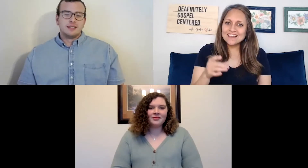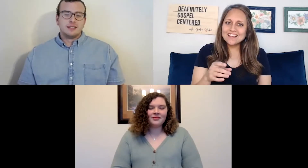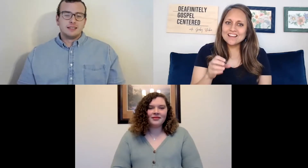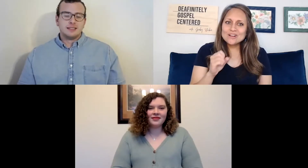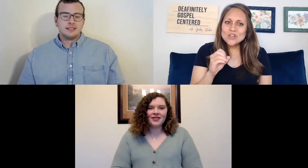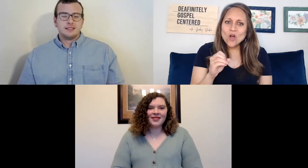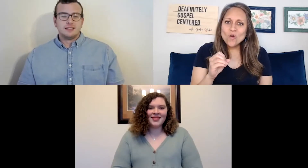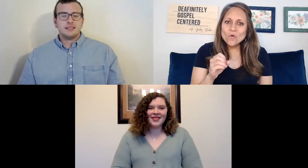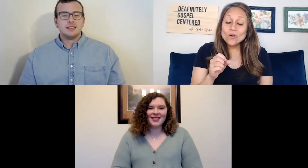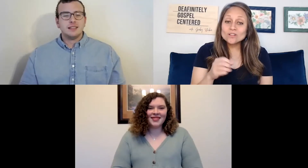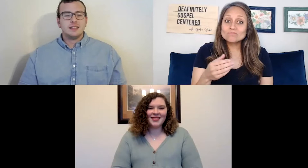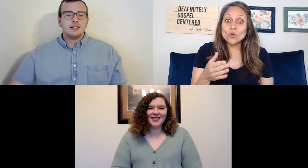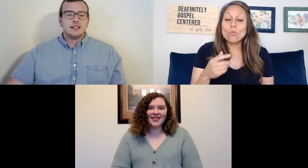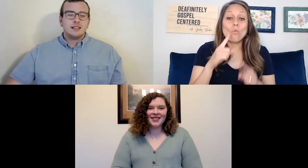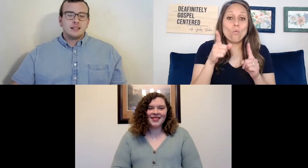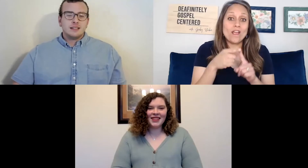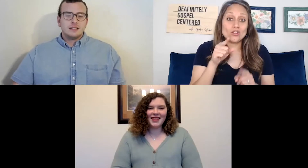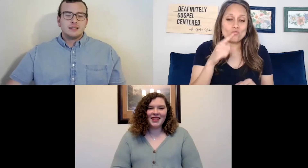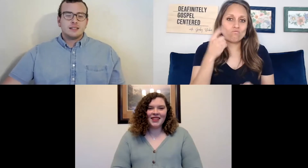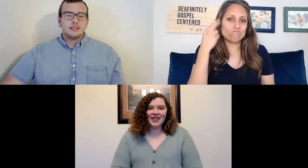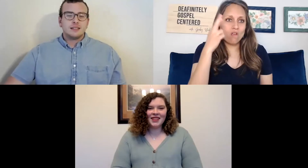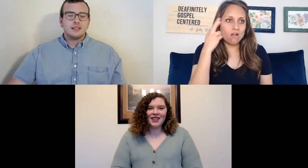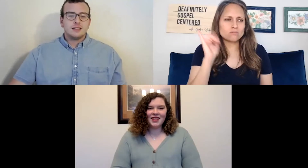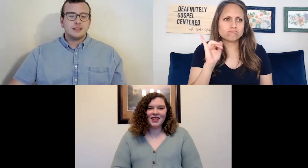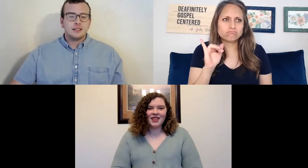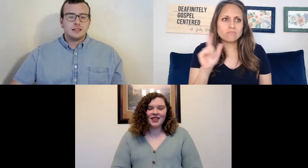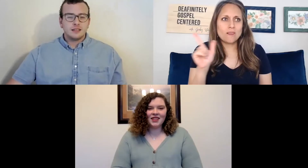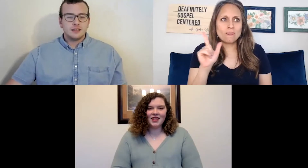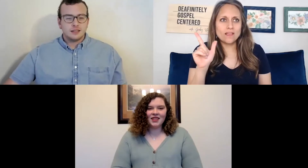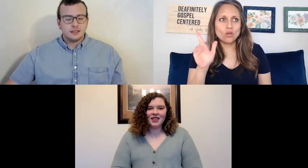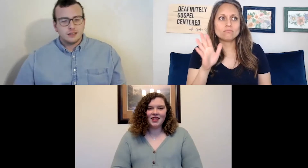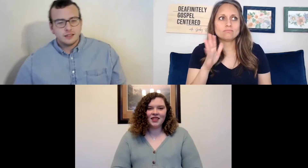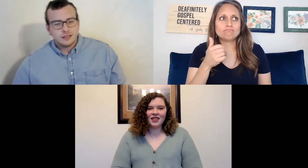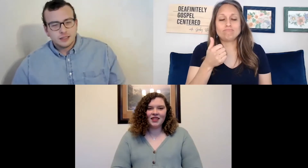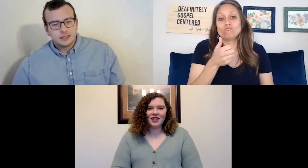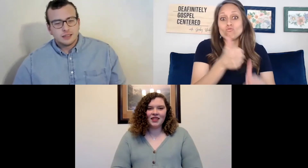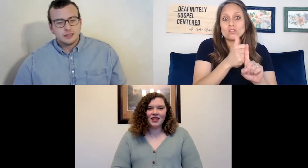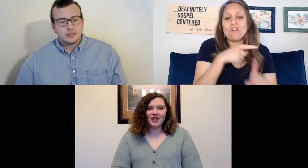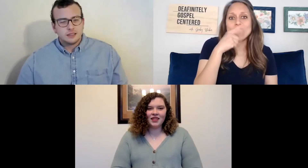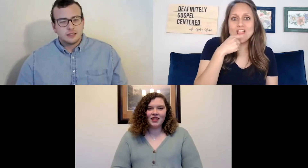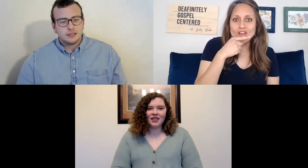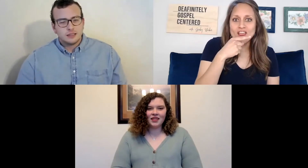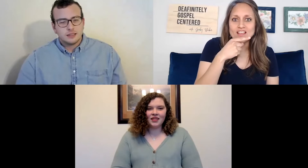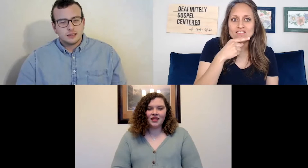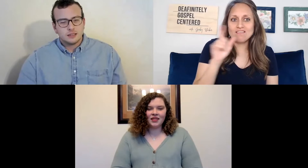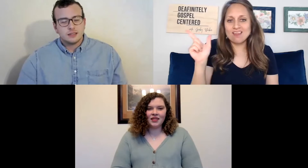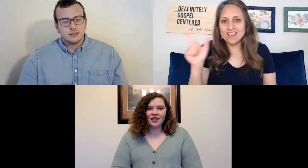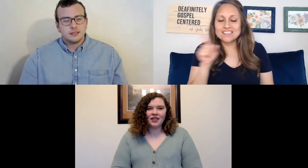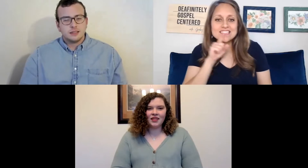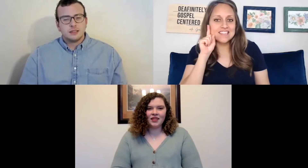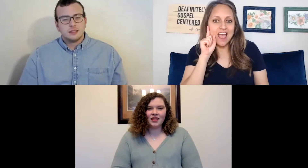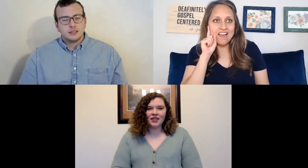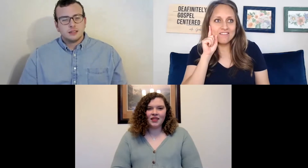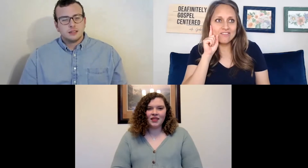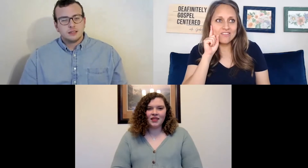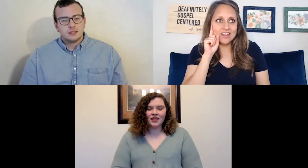How interesting is that? So when you realized then that you were